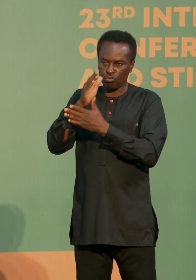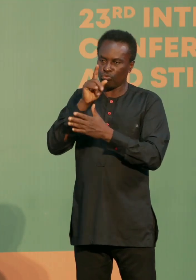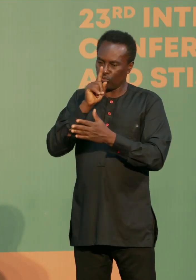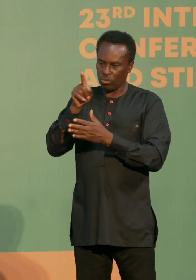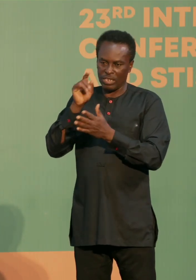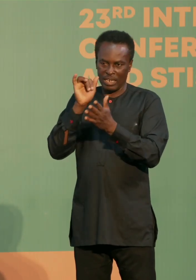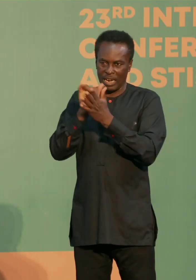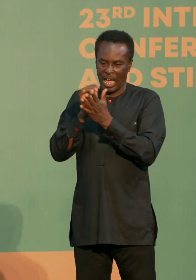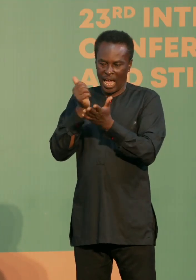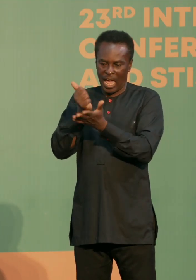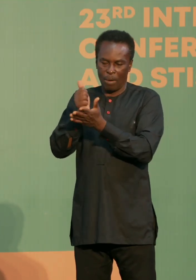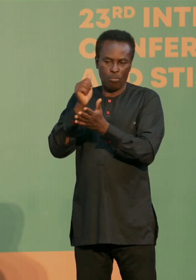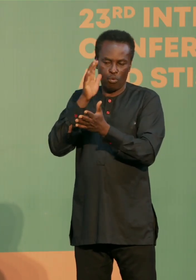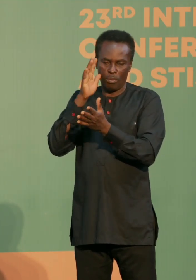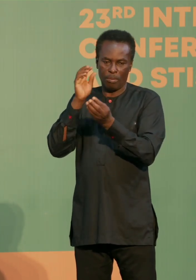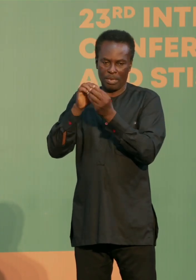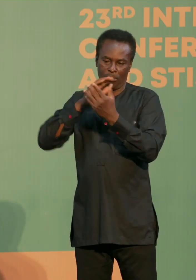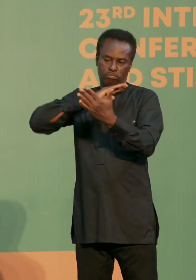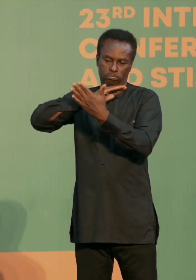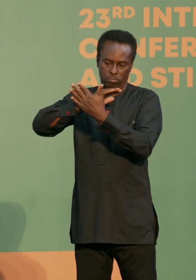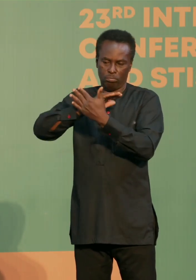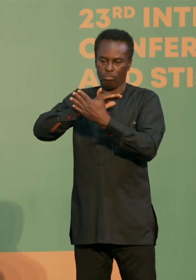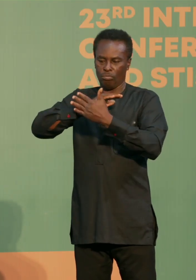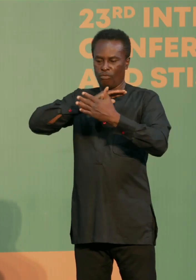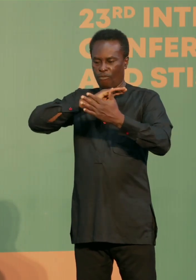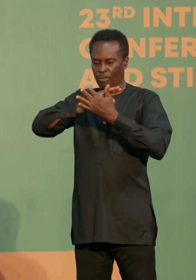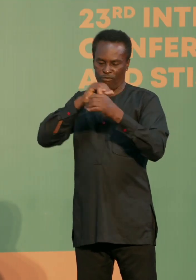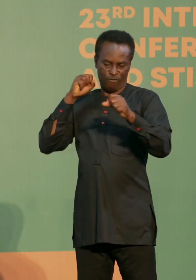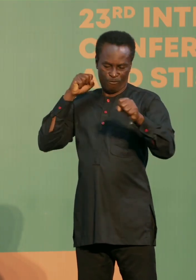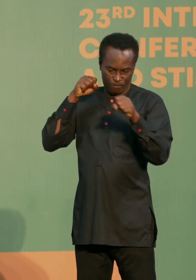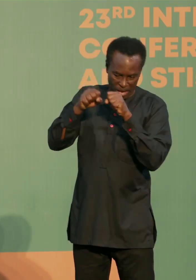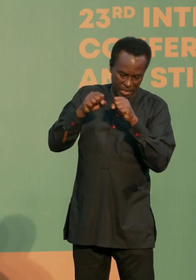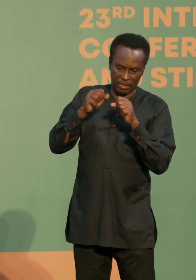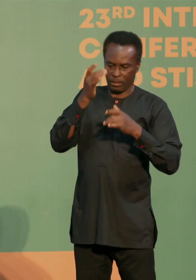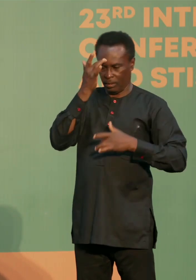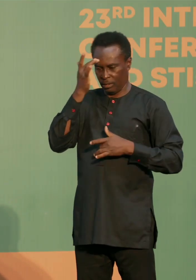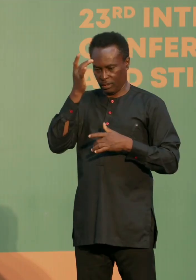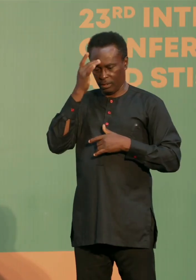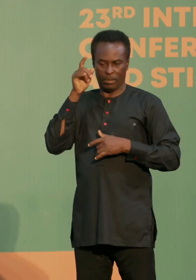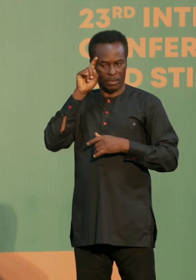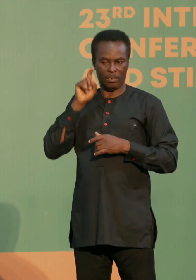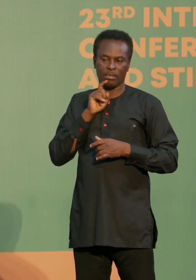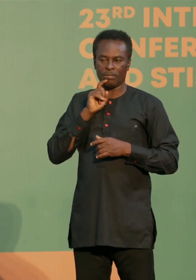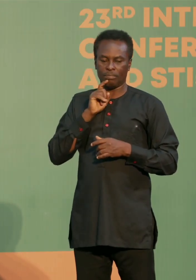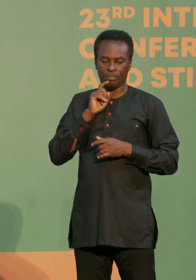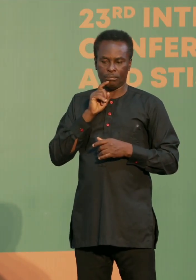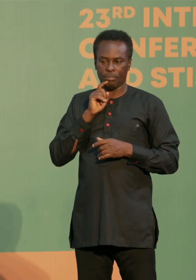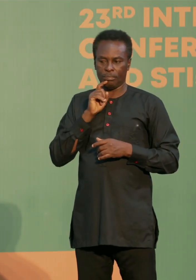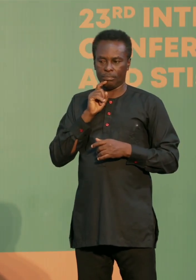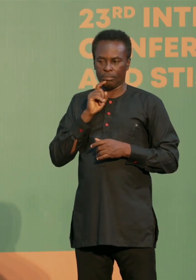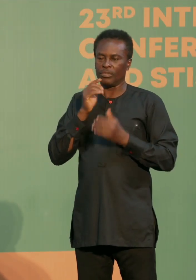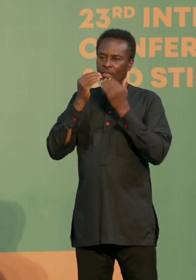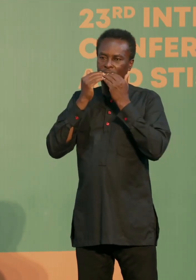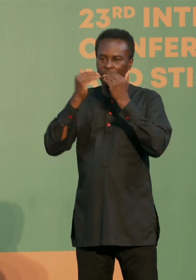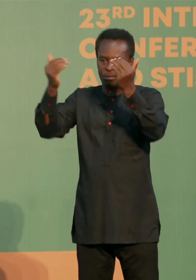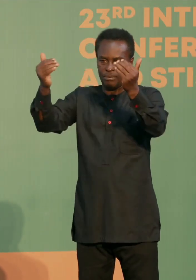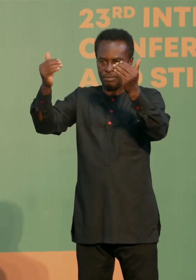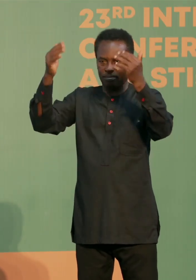aux antimicrobiens, du surtraitement et des complications des IST dans notre contrée. Je vous